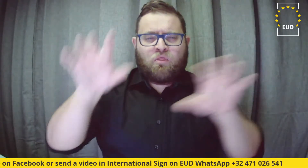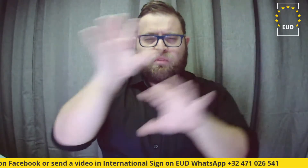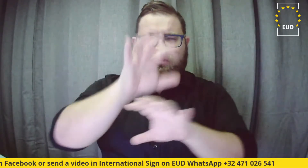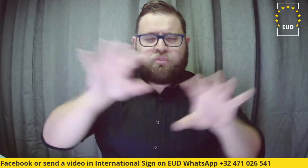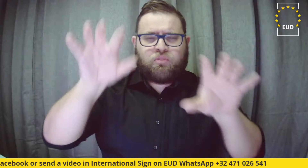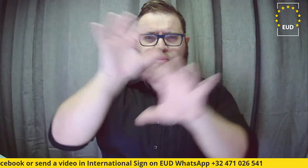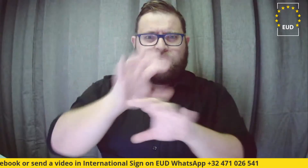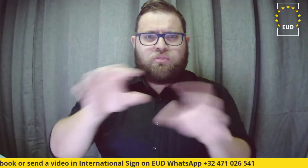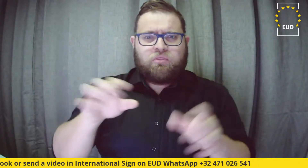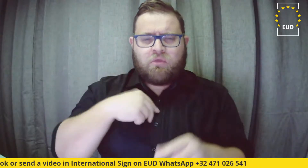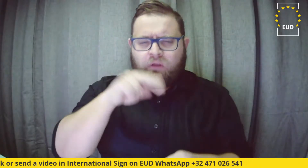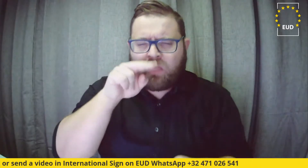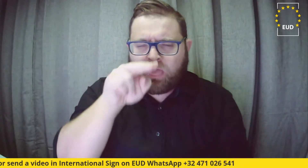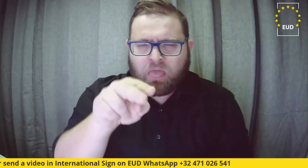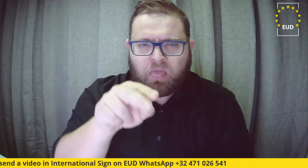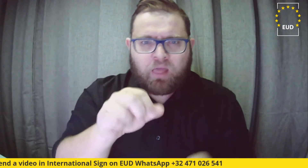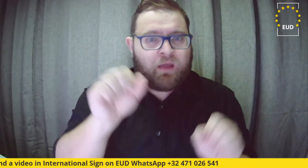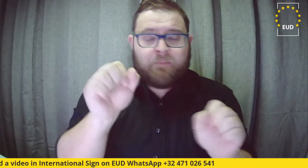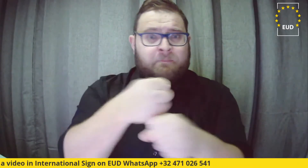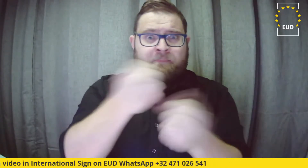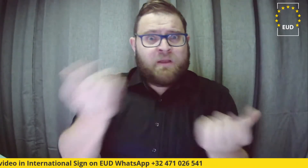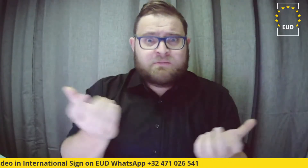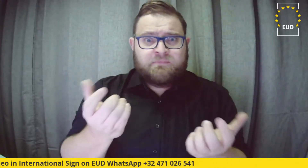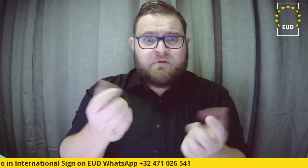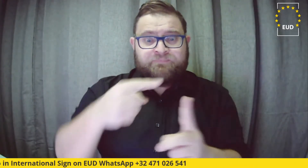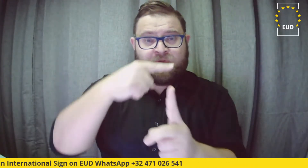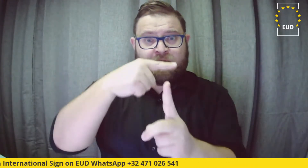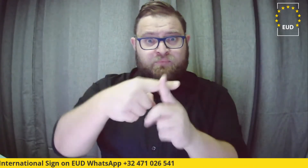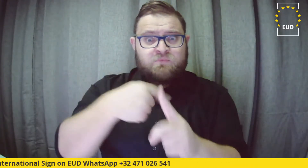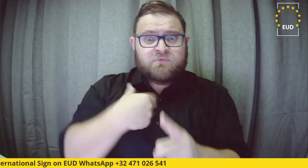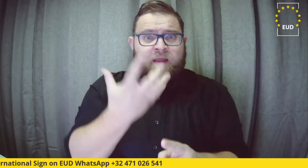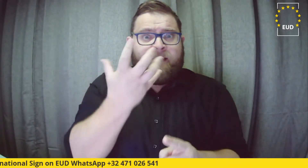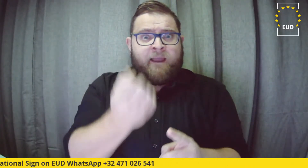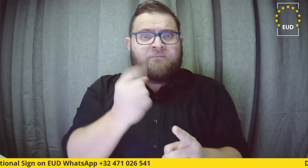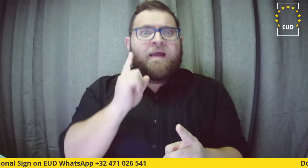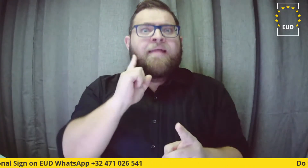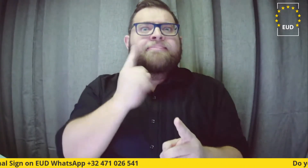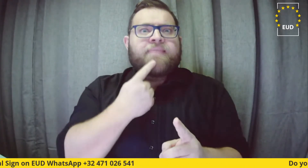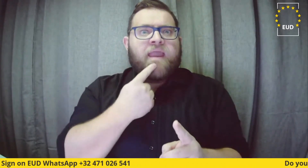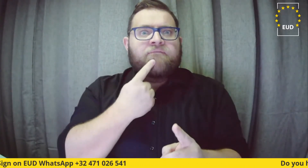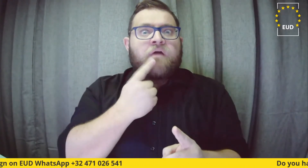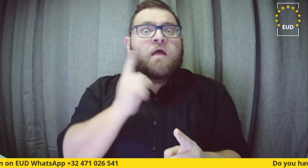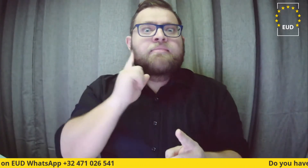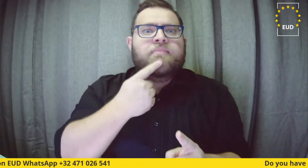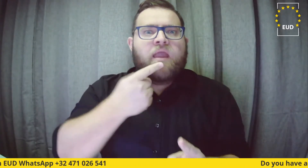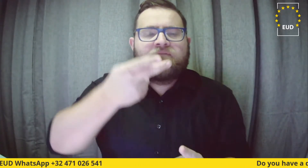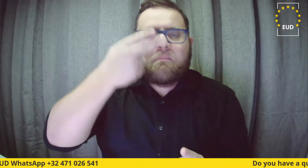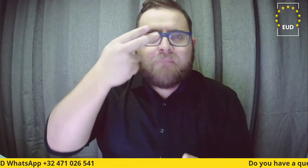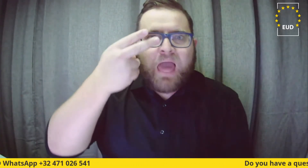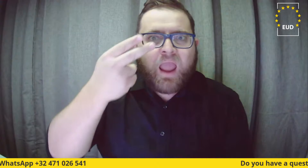Sometimes we had excellent interpreters, but the background made it impossible to watch the interpretation clearly.